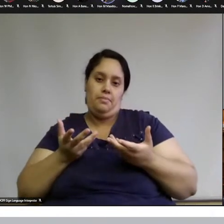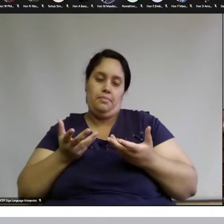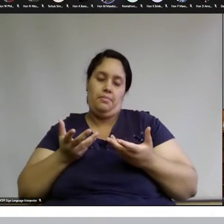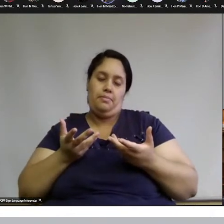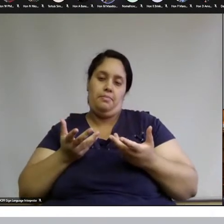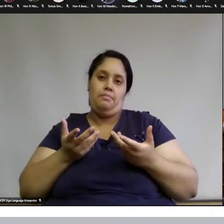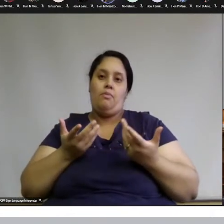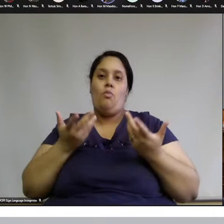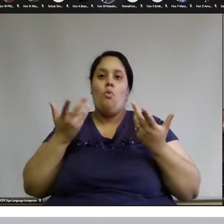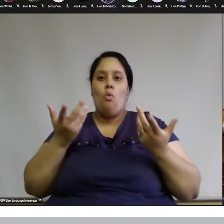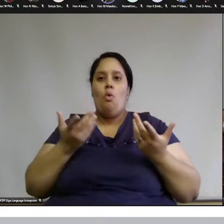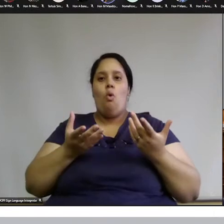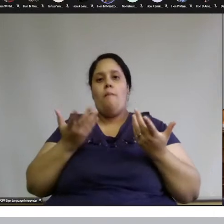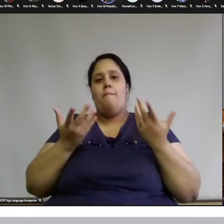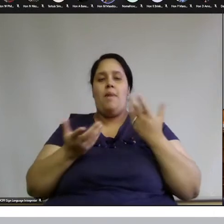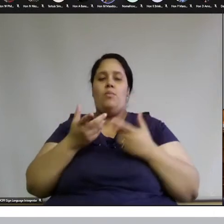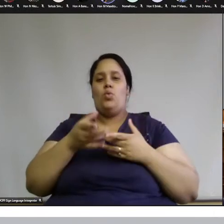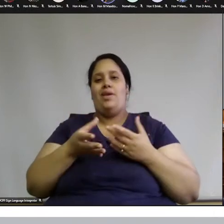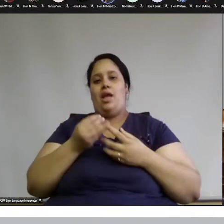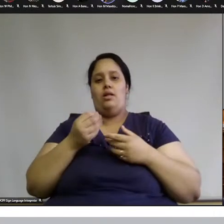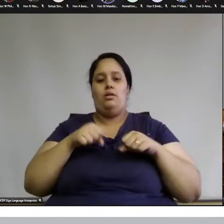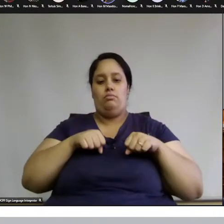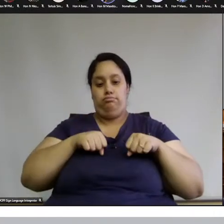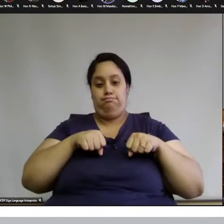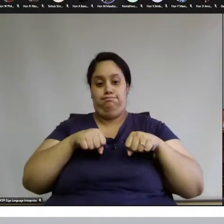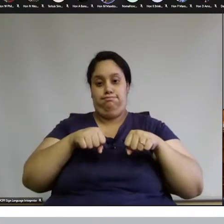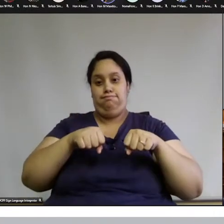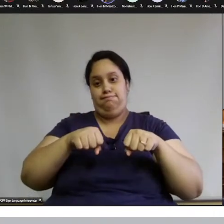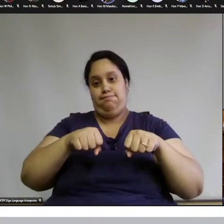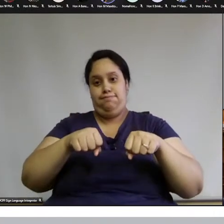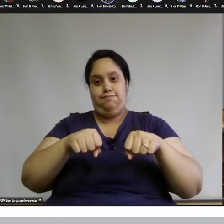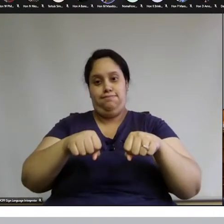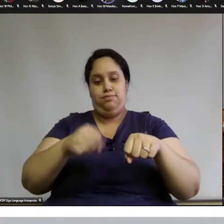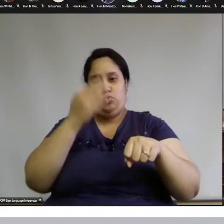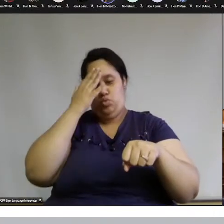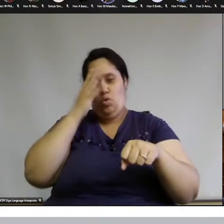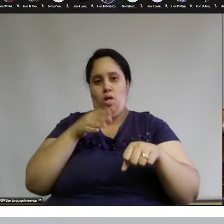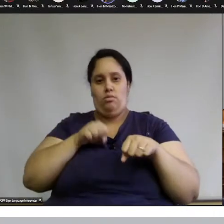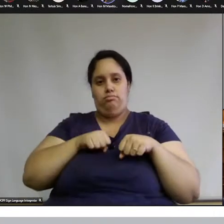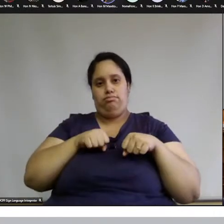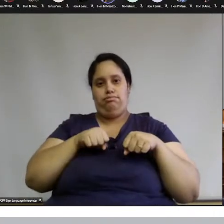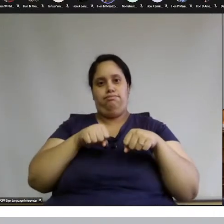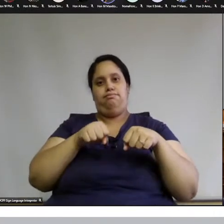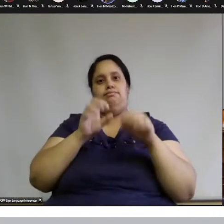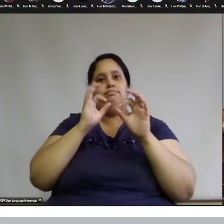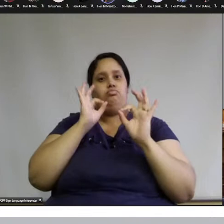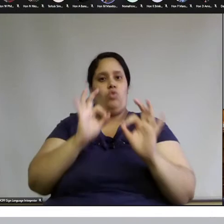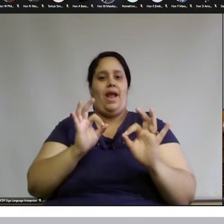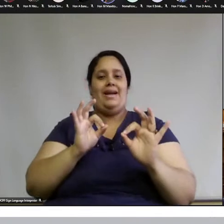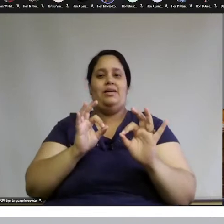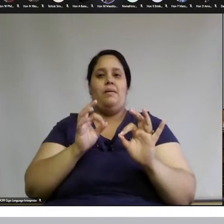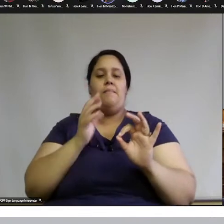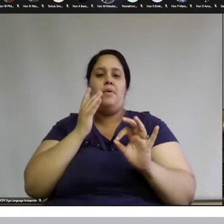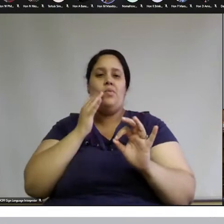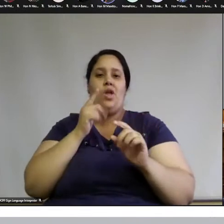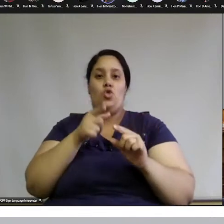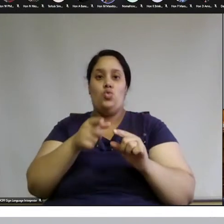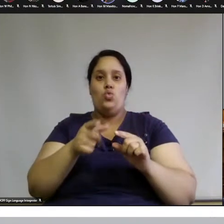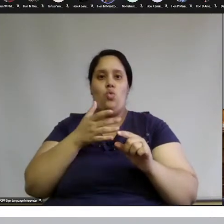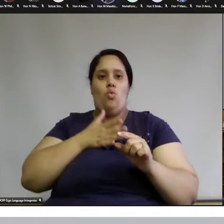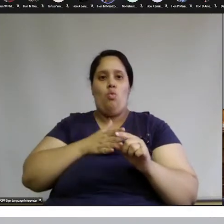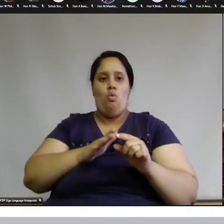Sometimes you'll get another one, it will go straight as you anticipate that it will serve the purpose. But immediately when you put